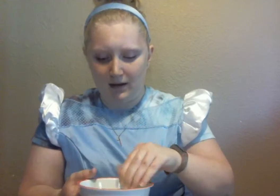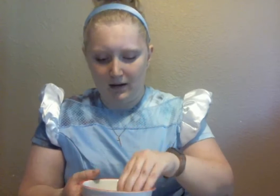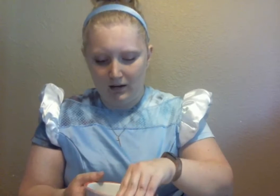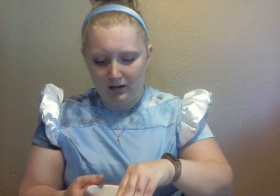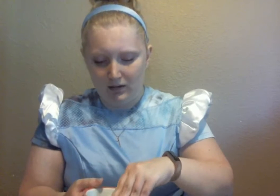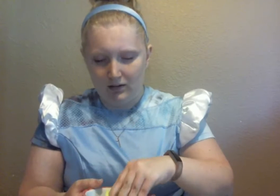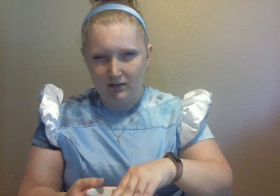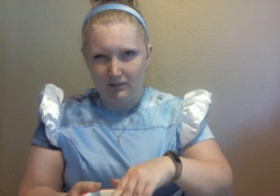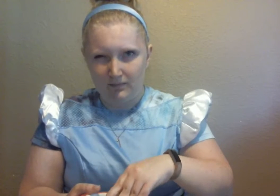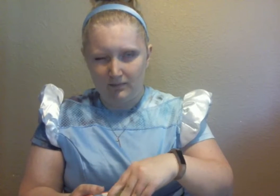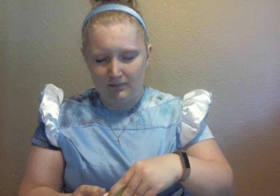here.